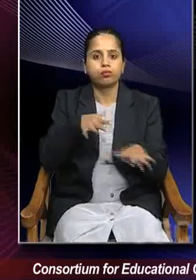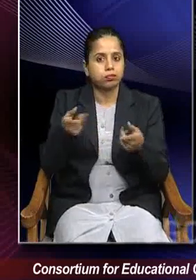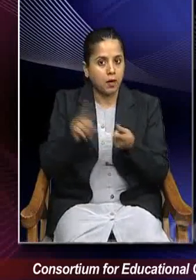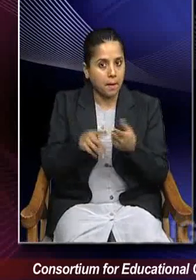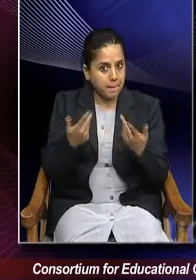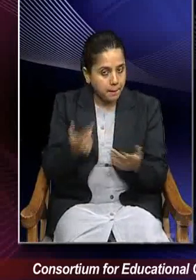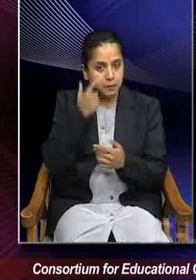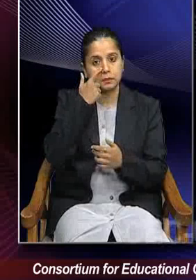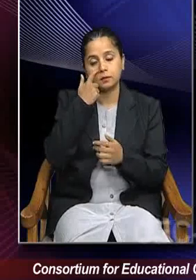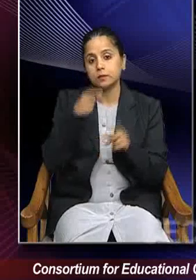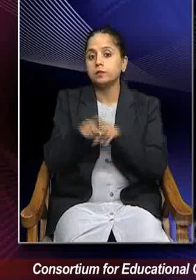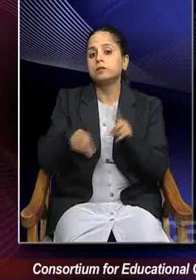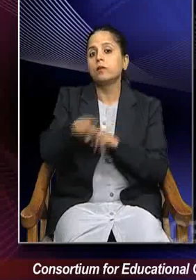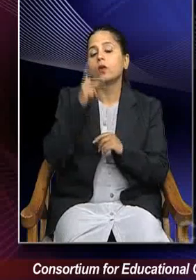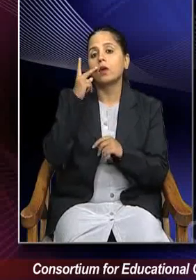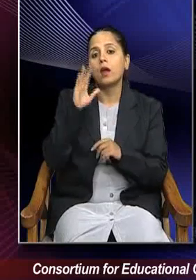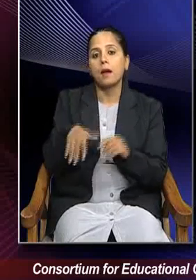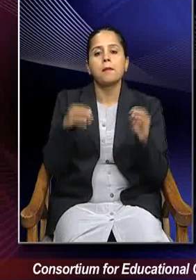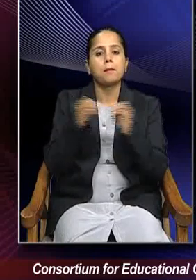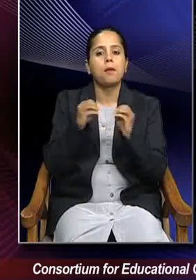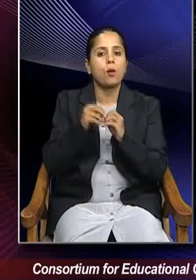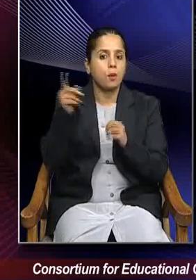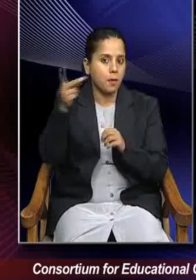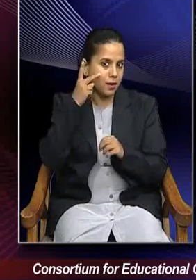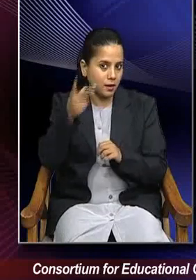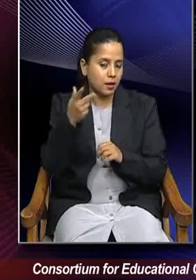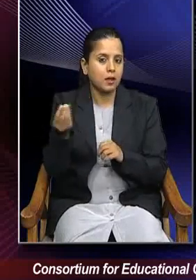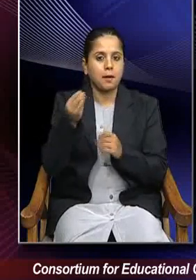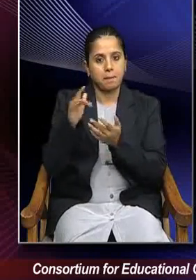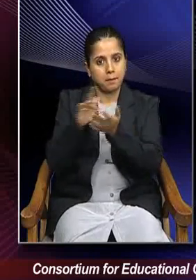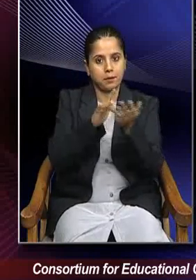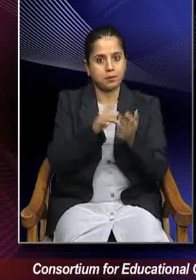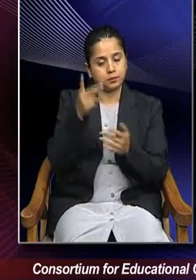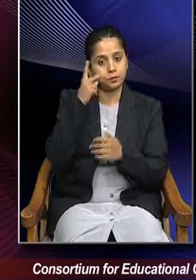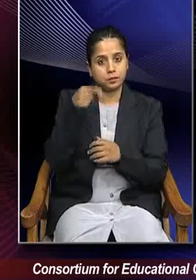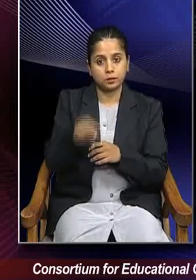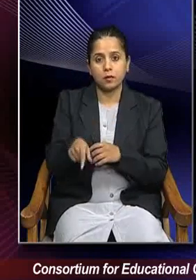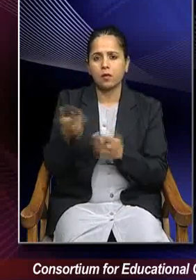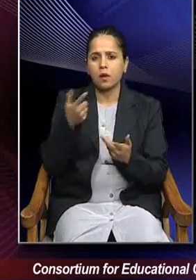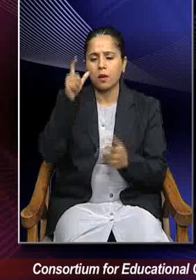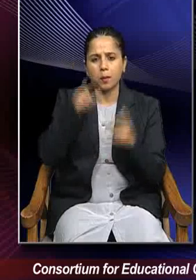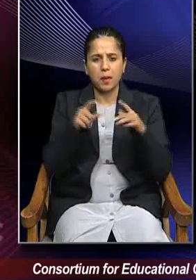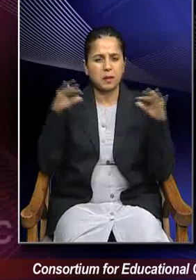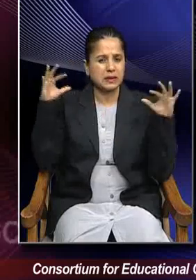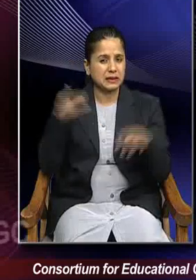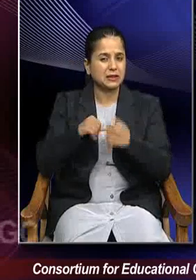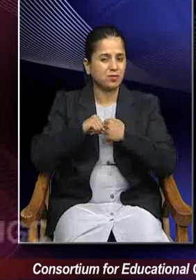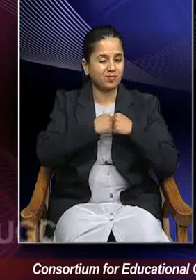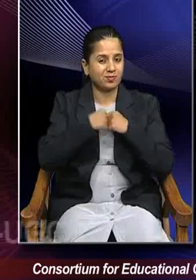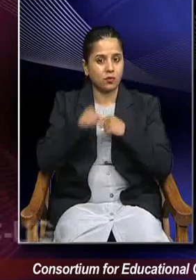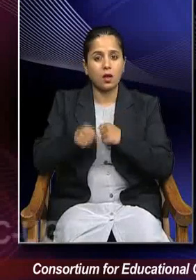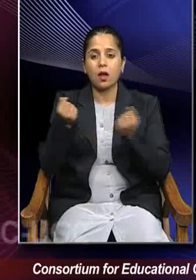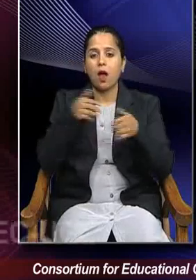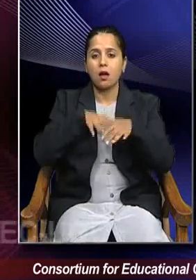And similarly, if you look at maybe Mumbai or such kind of places where because of congestion, the traffic